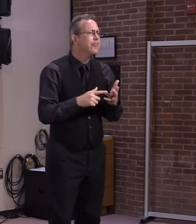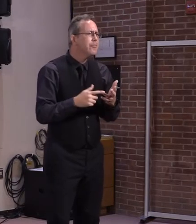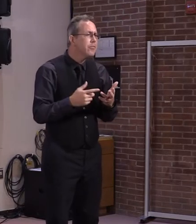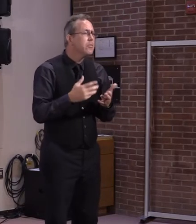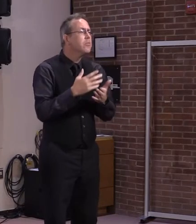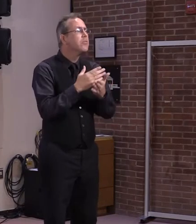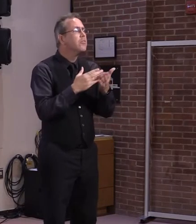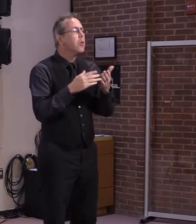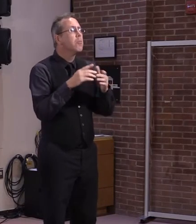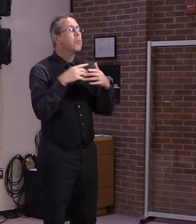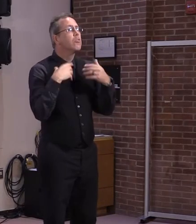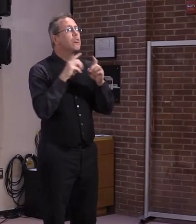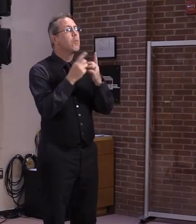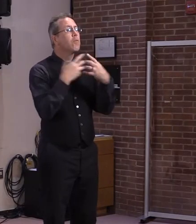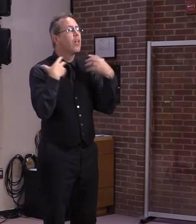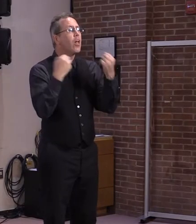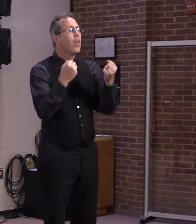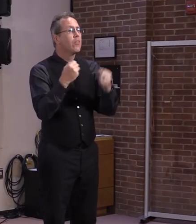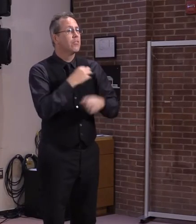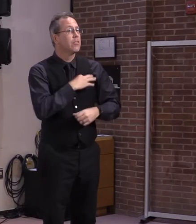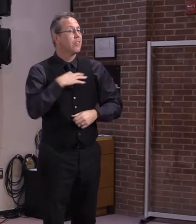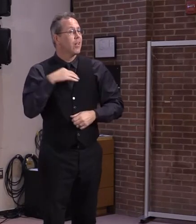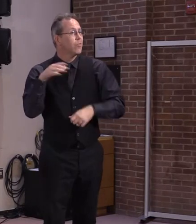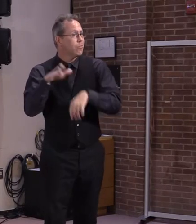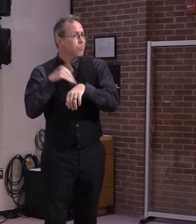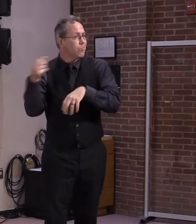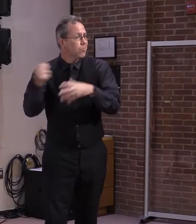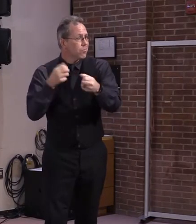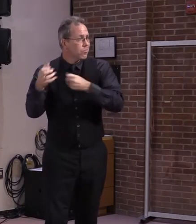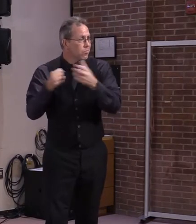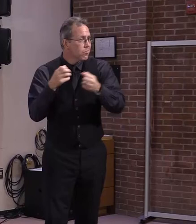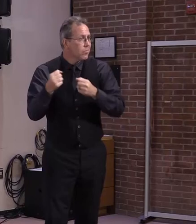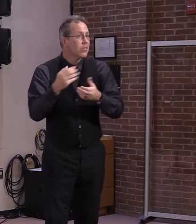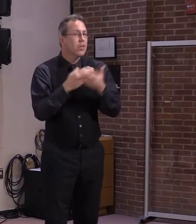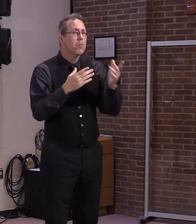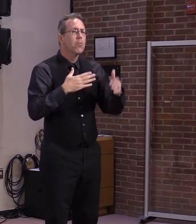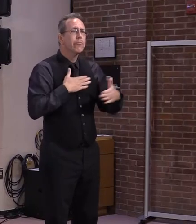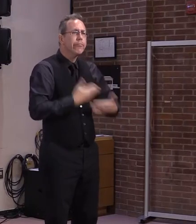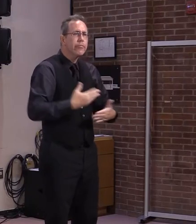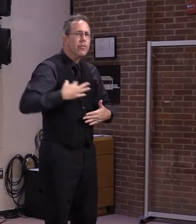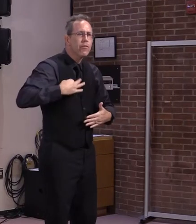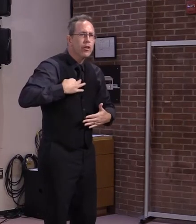some volunteers as we move forward. We're using our partners